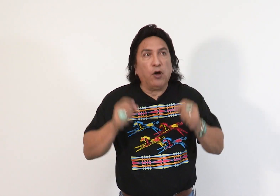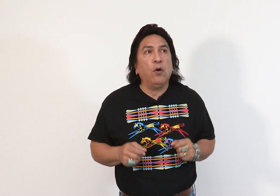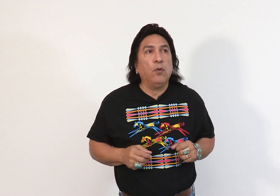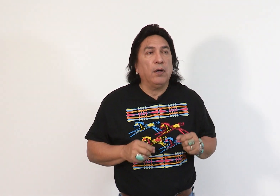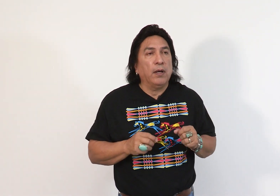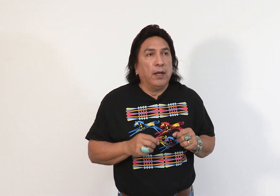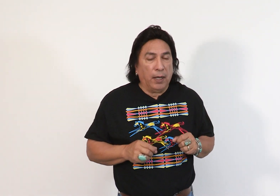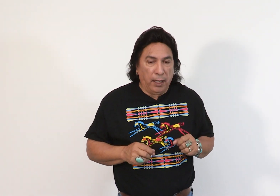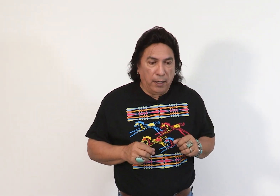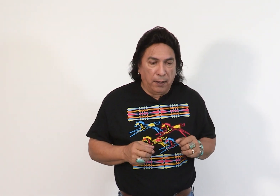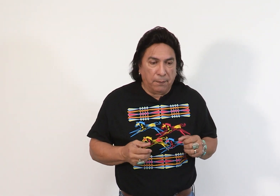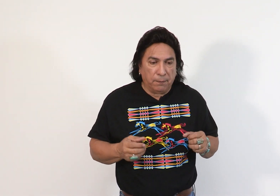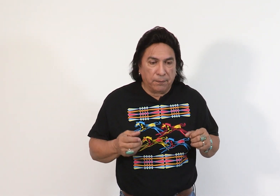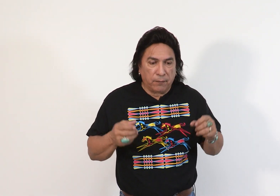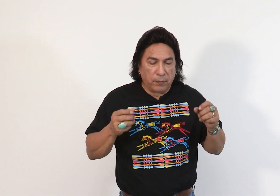buffalo,